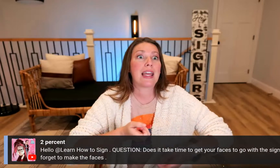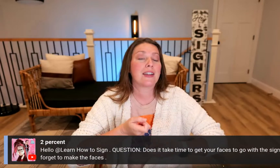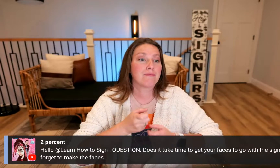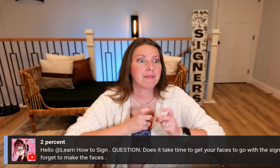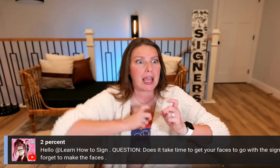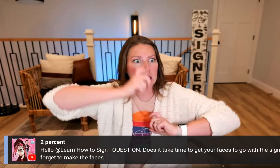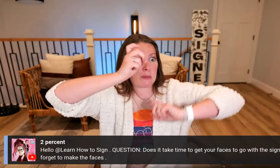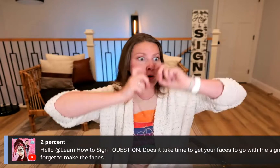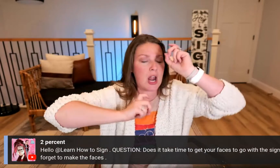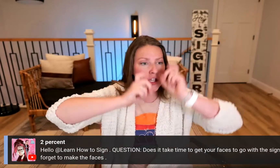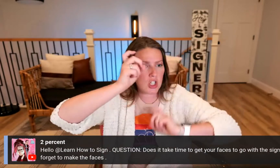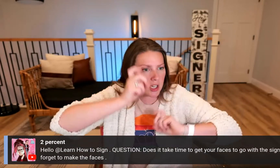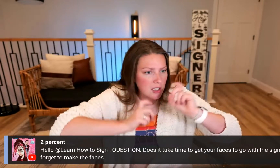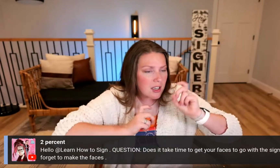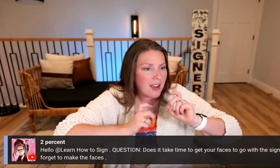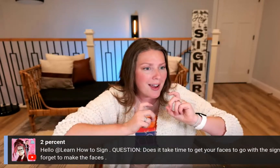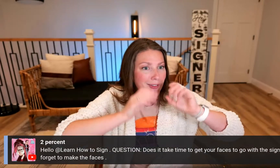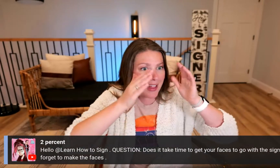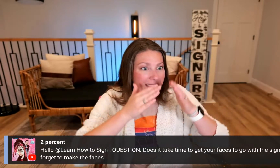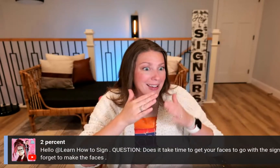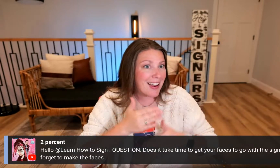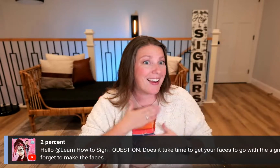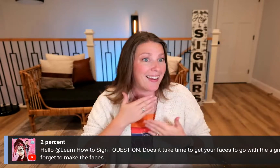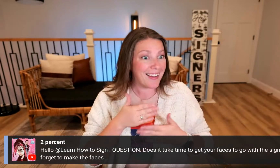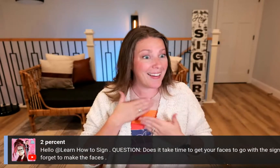like expression of like,